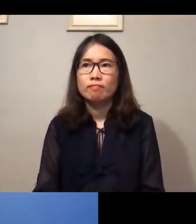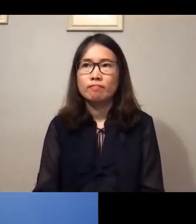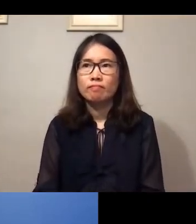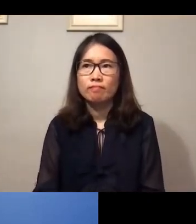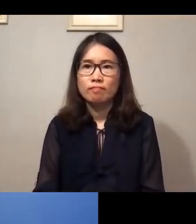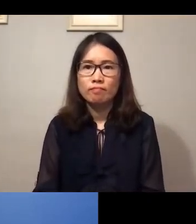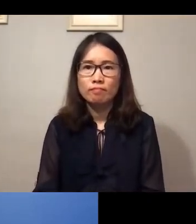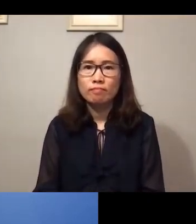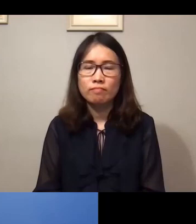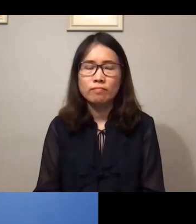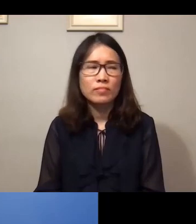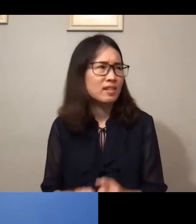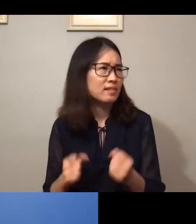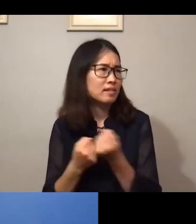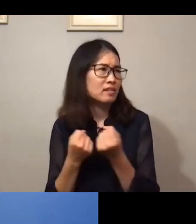wanted university.